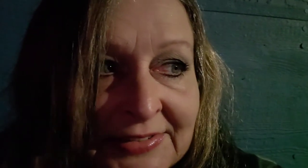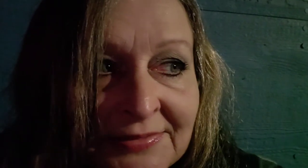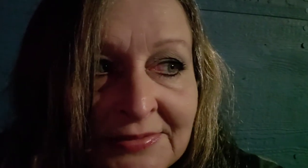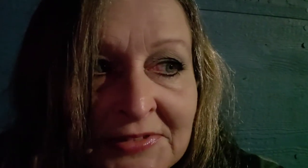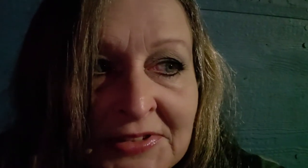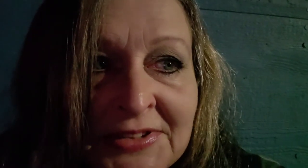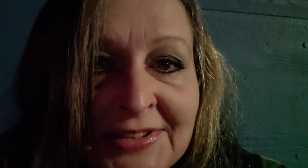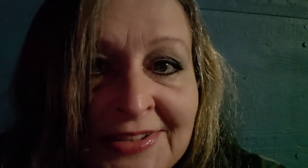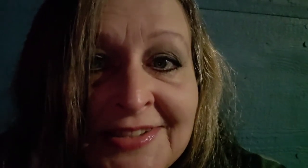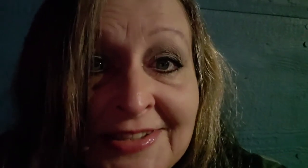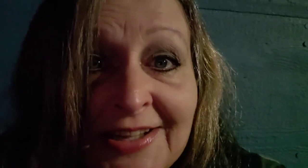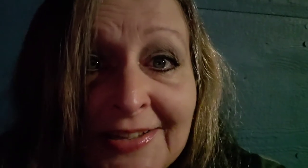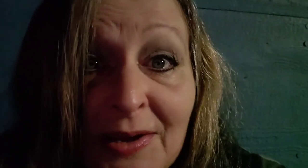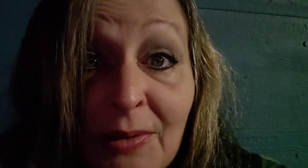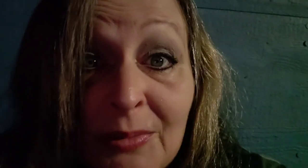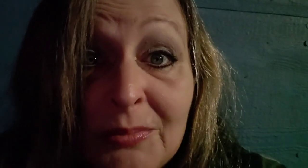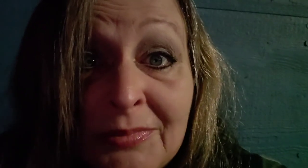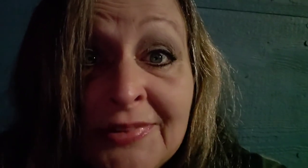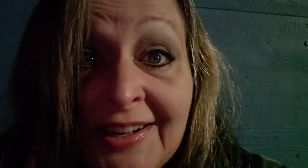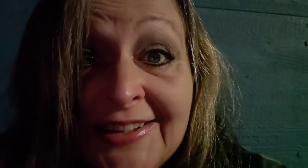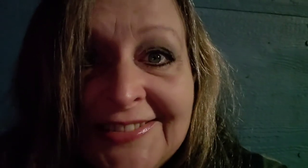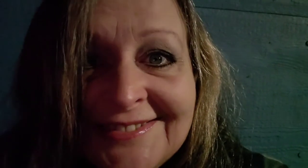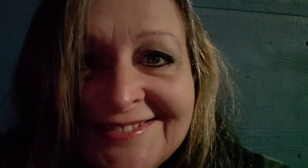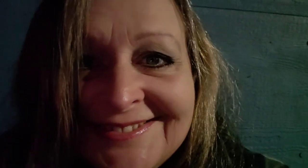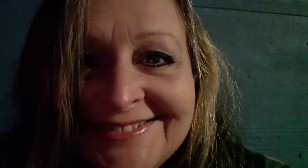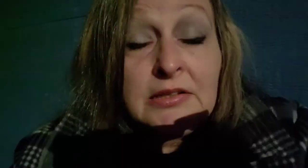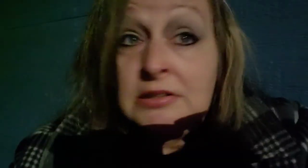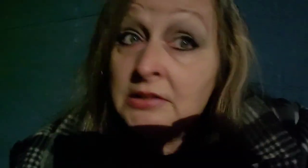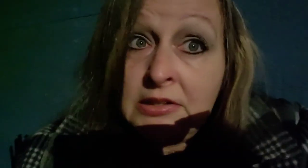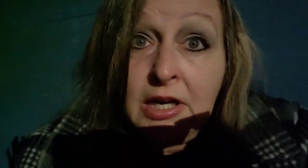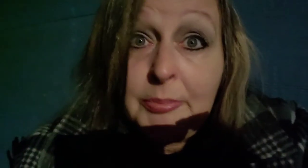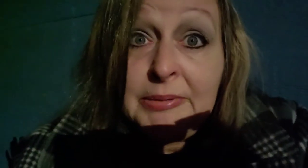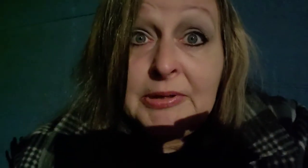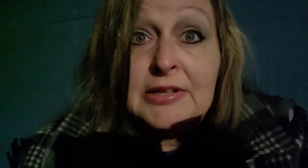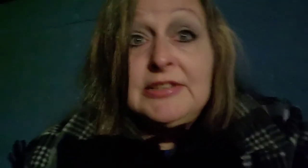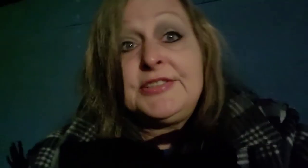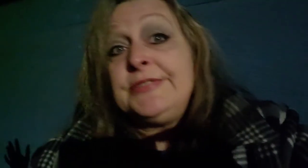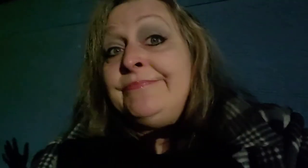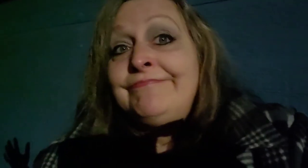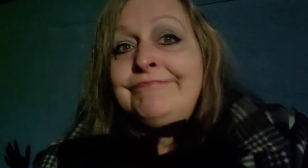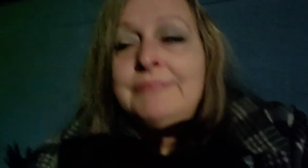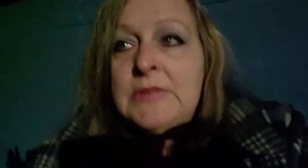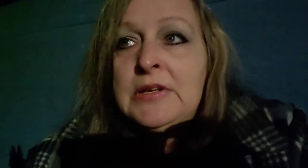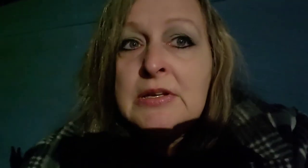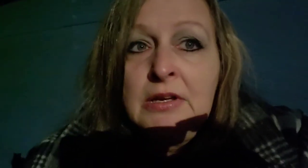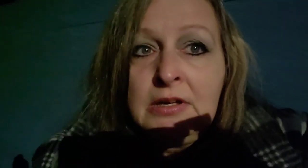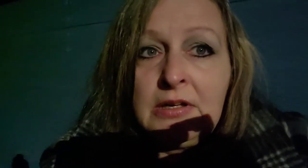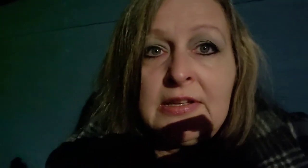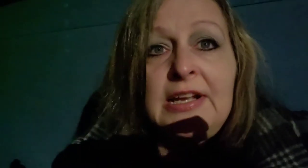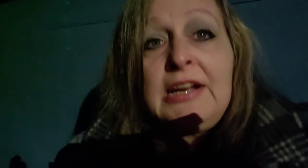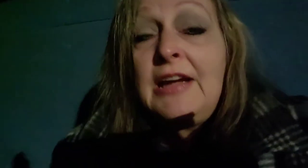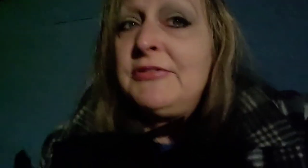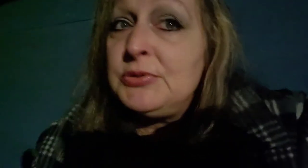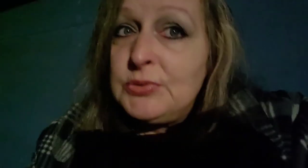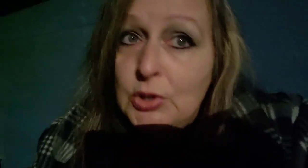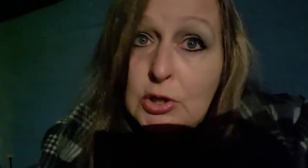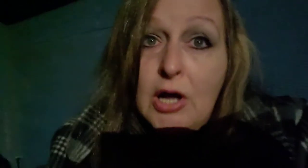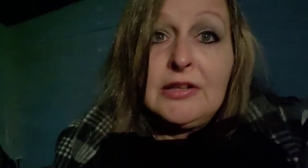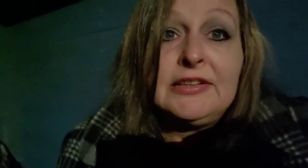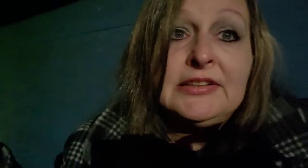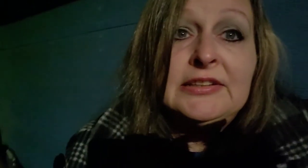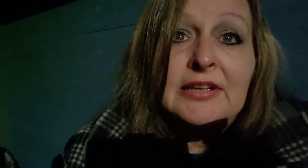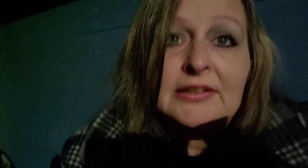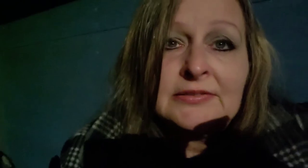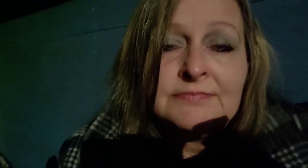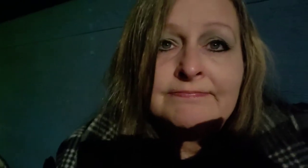they're staying home, right? Are people going to listen? Are they going to have to